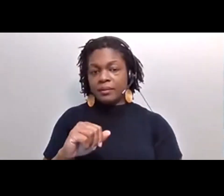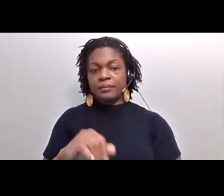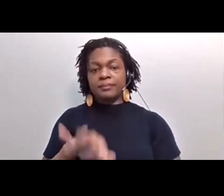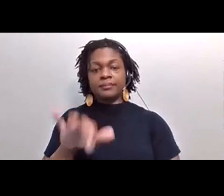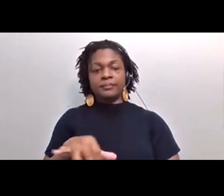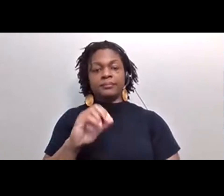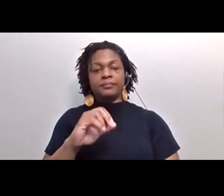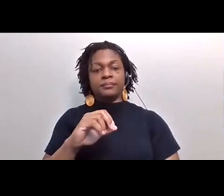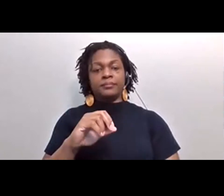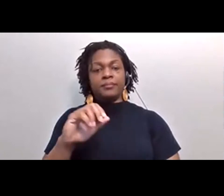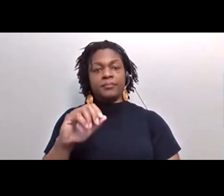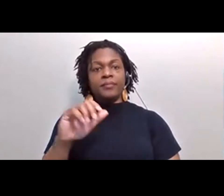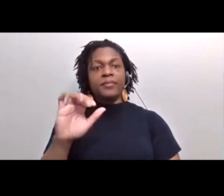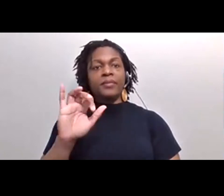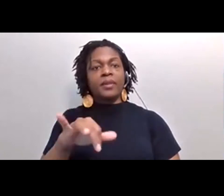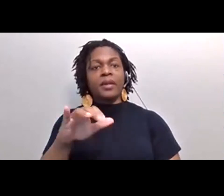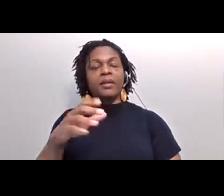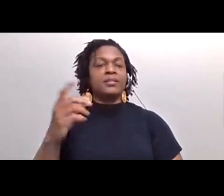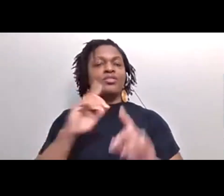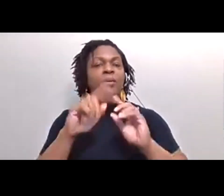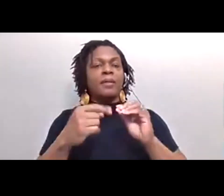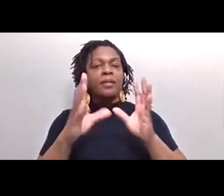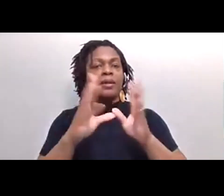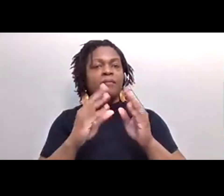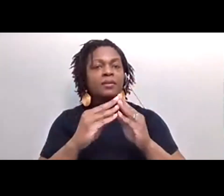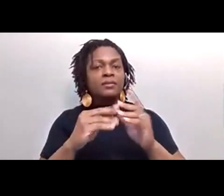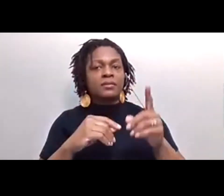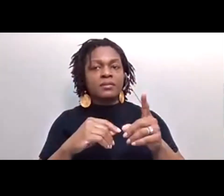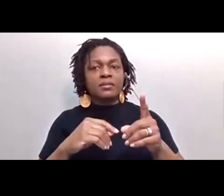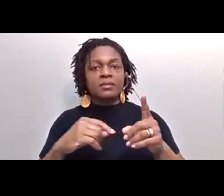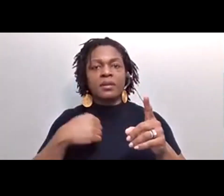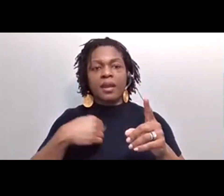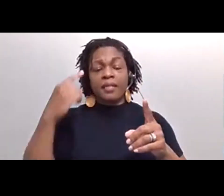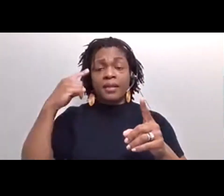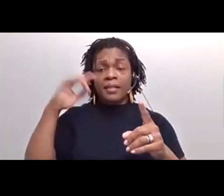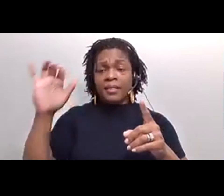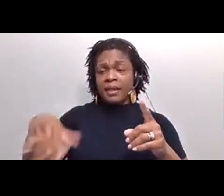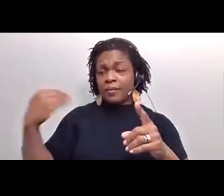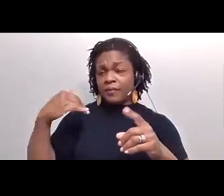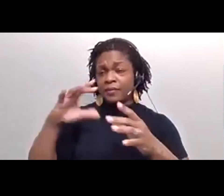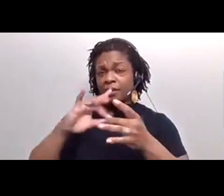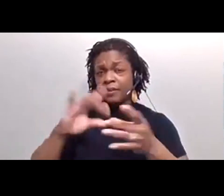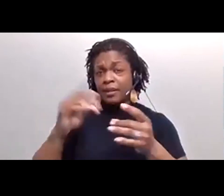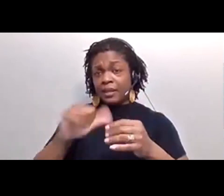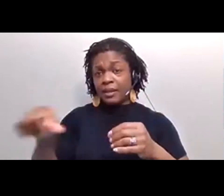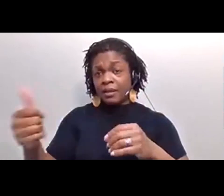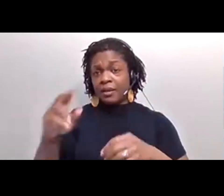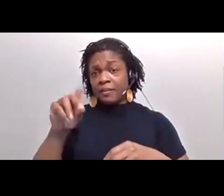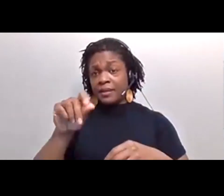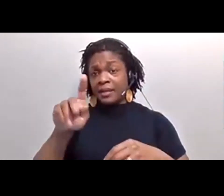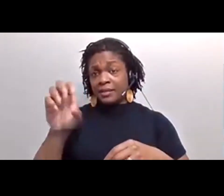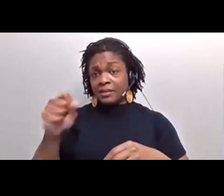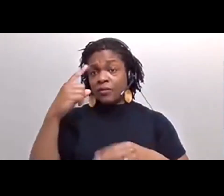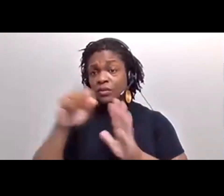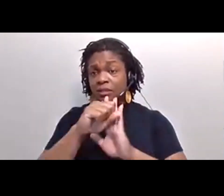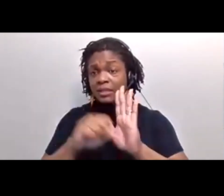Affairs Conference. So I think that your previous comment was any other updates was for our state